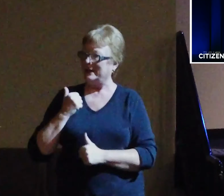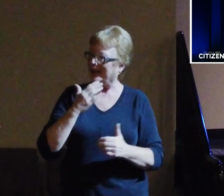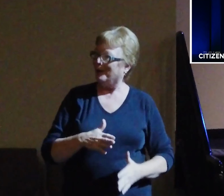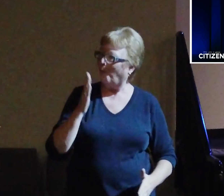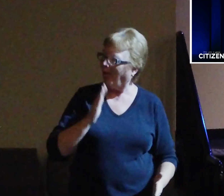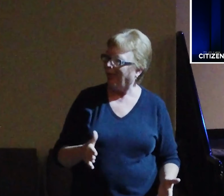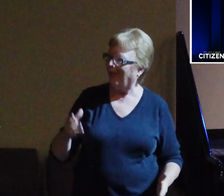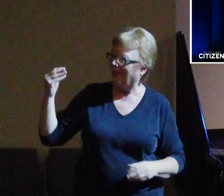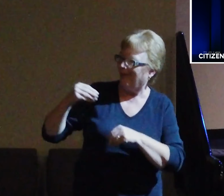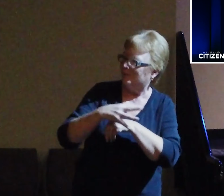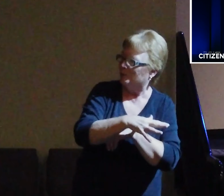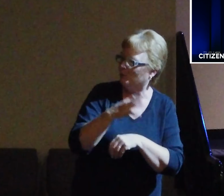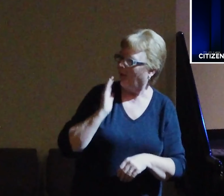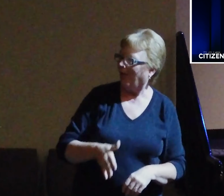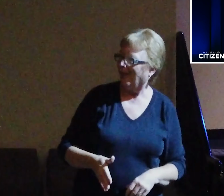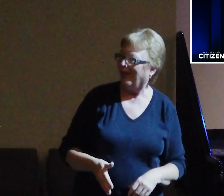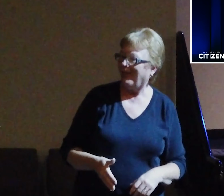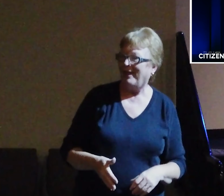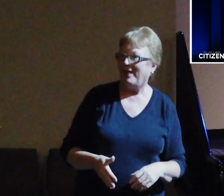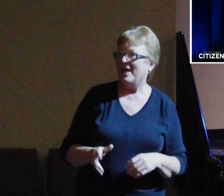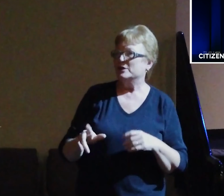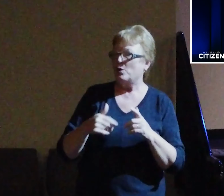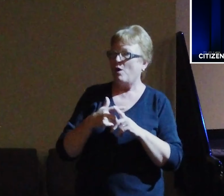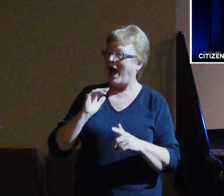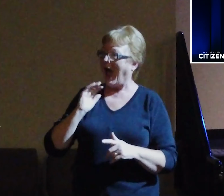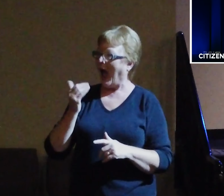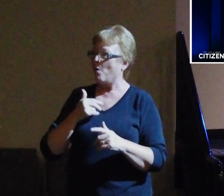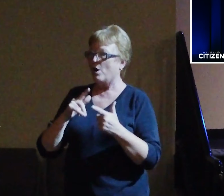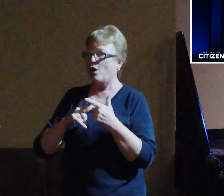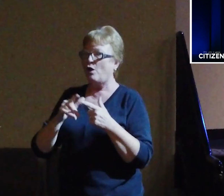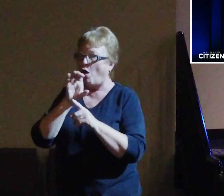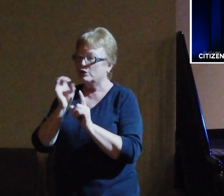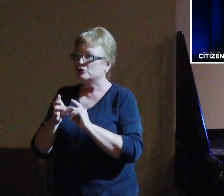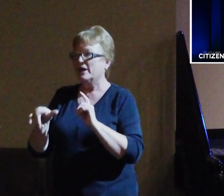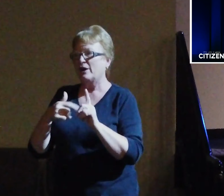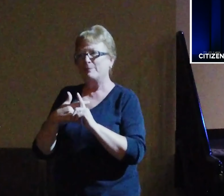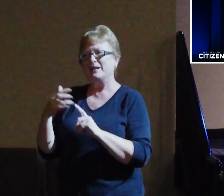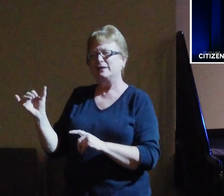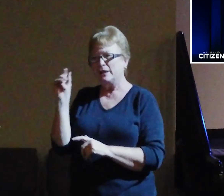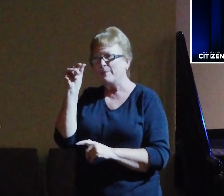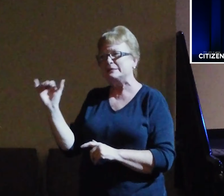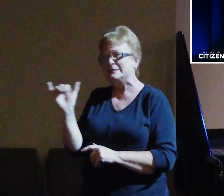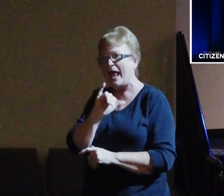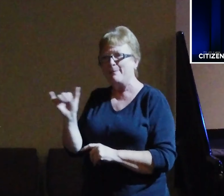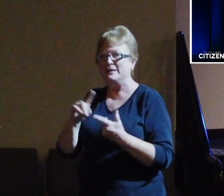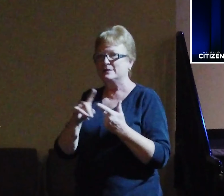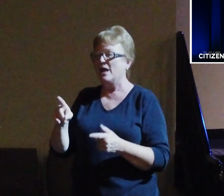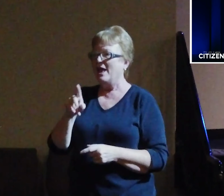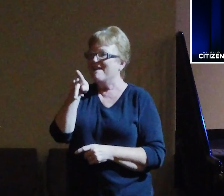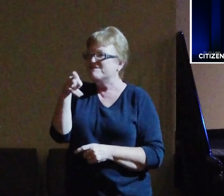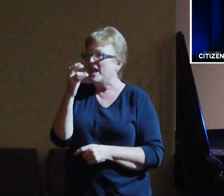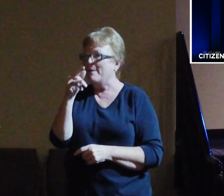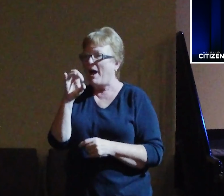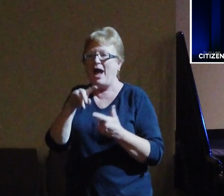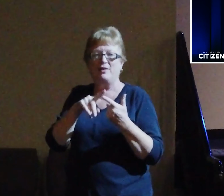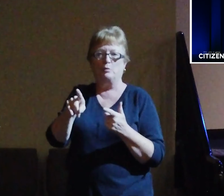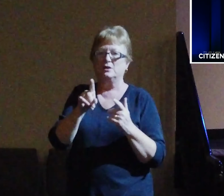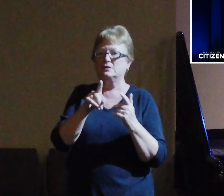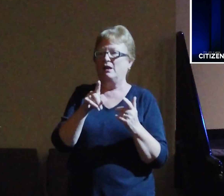society. Our culture can very much mirror that of Philippi's. idolatry, sexual immorality,